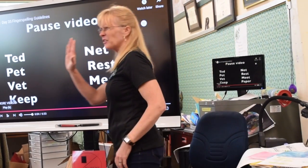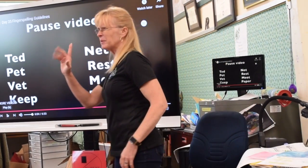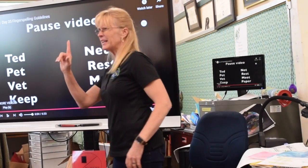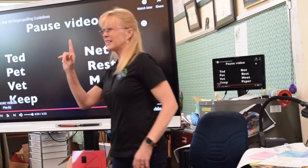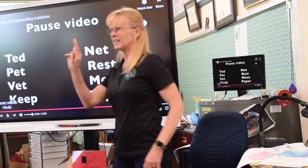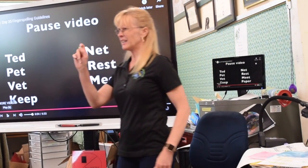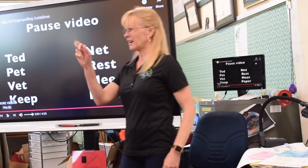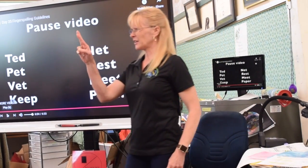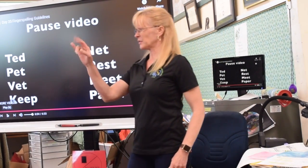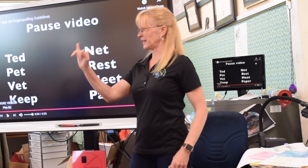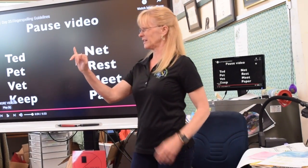played the lottery?